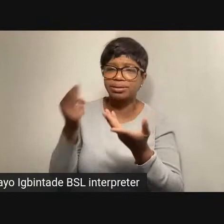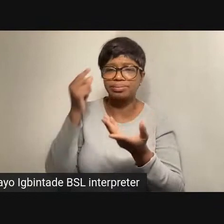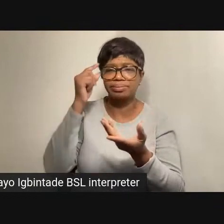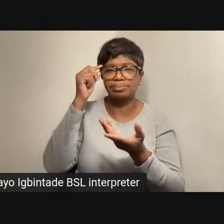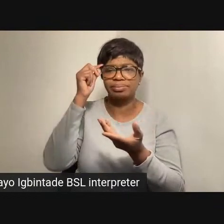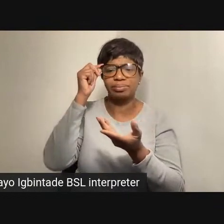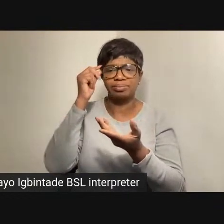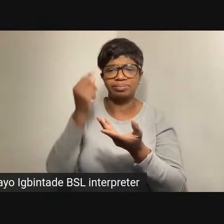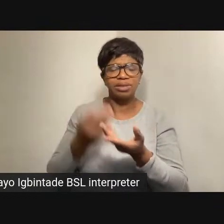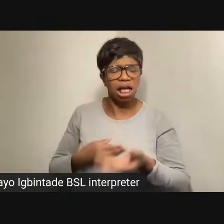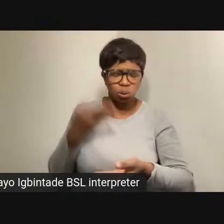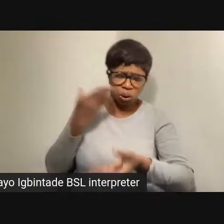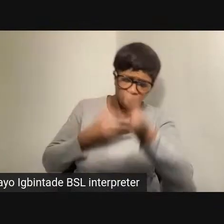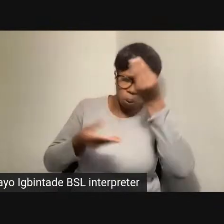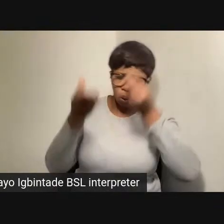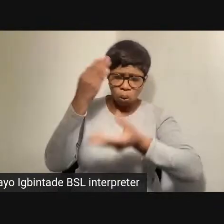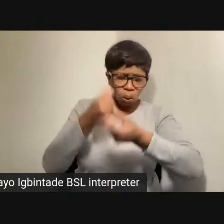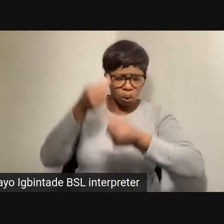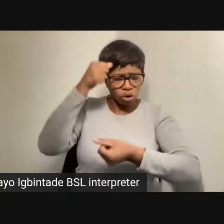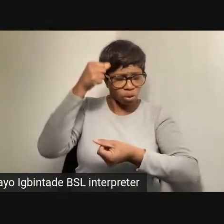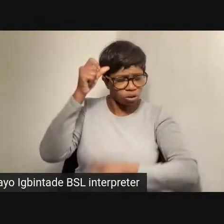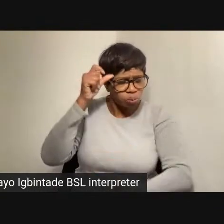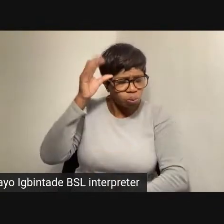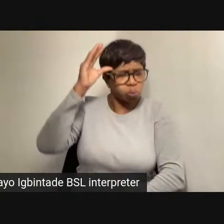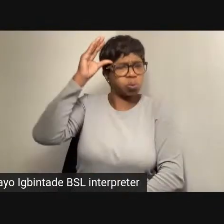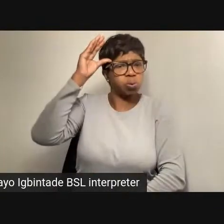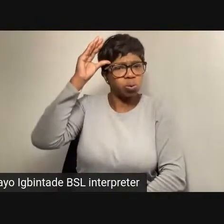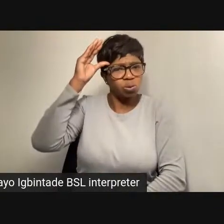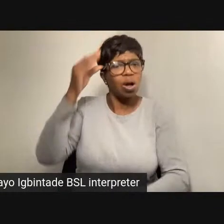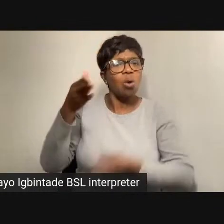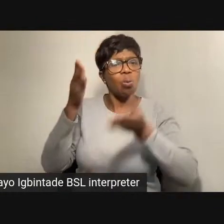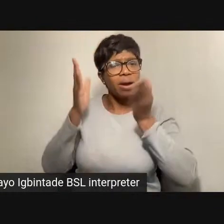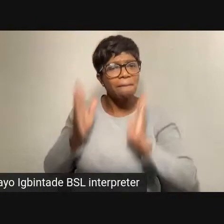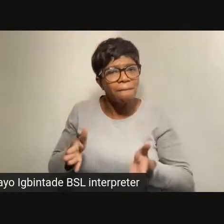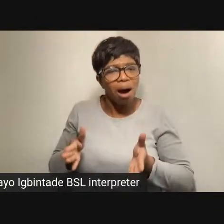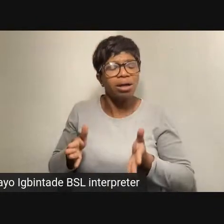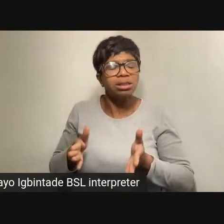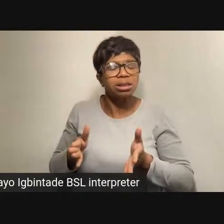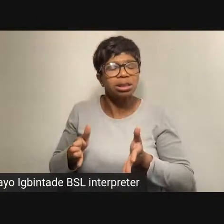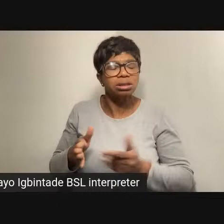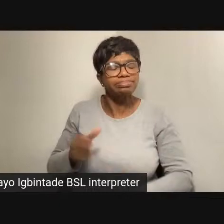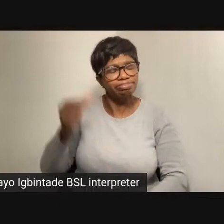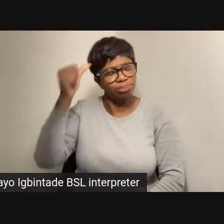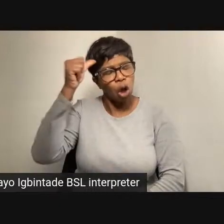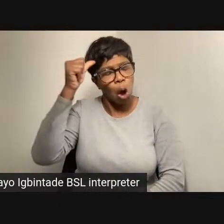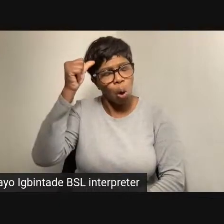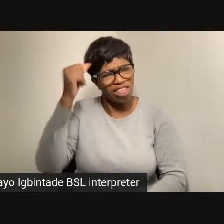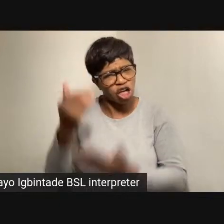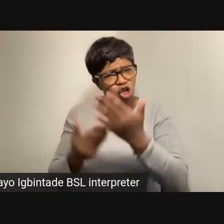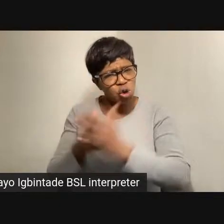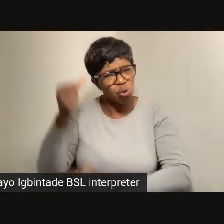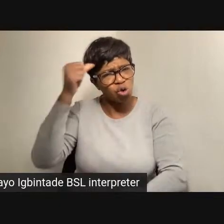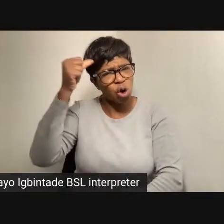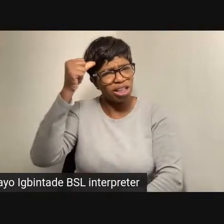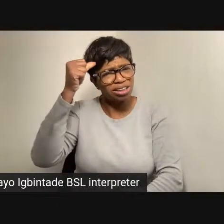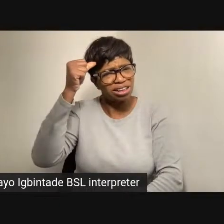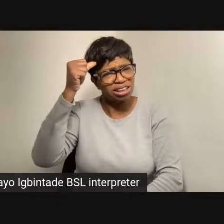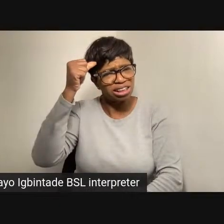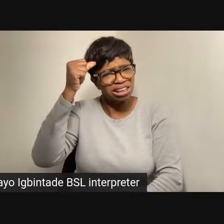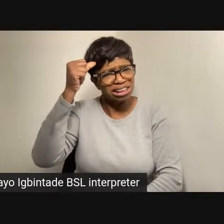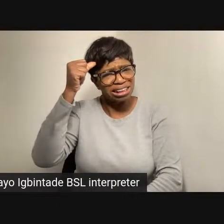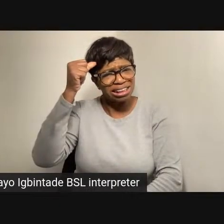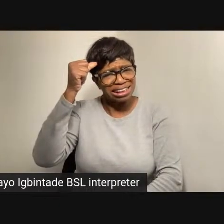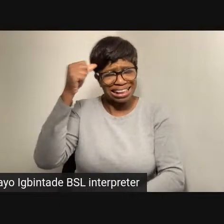acquire new knowledges, we must be mindful that these new knowledges are subject to the same